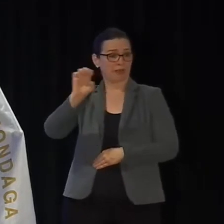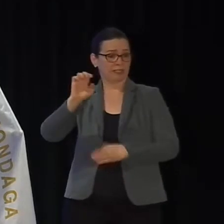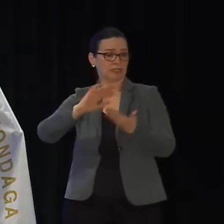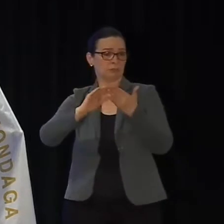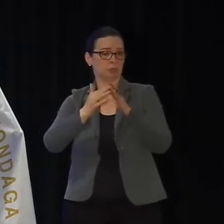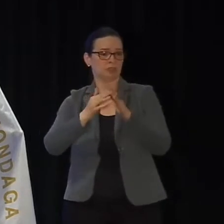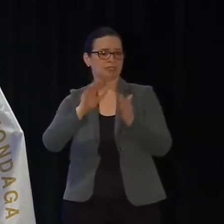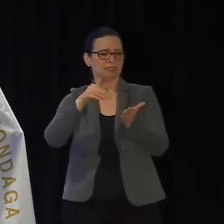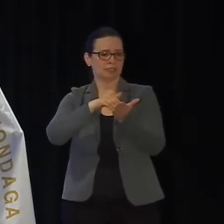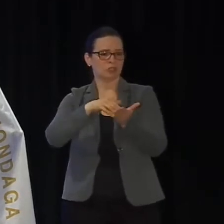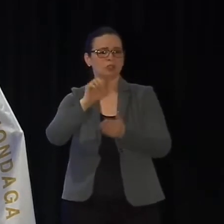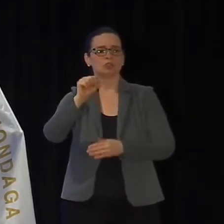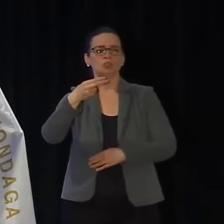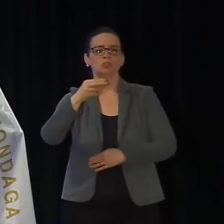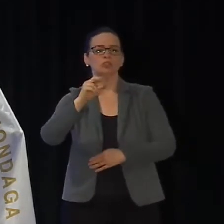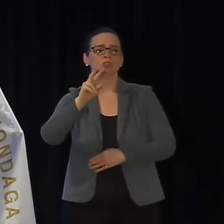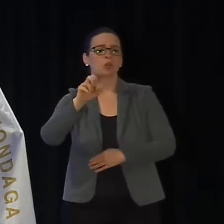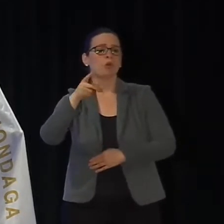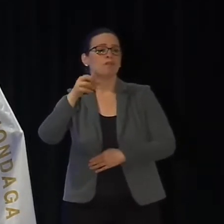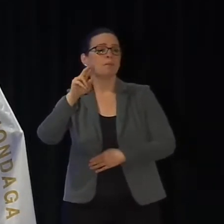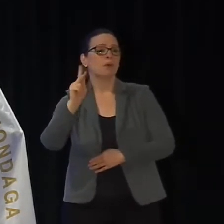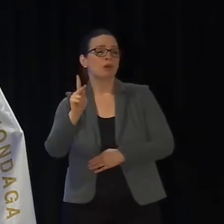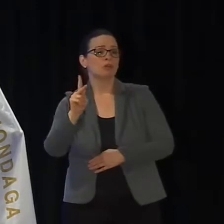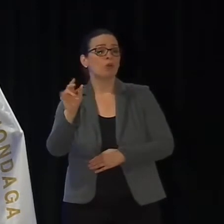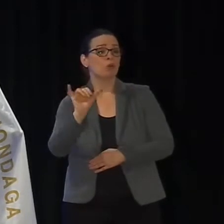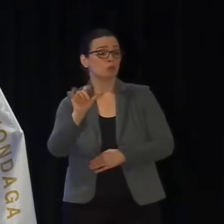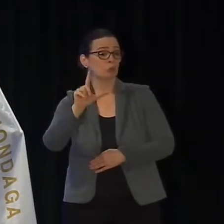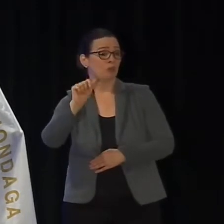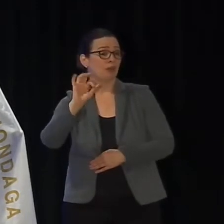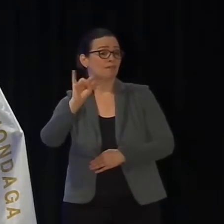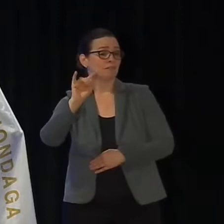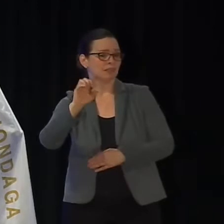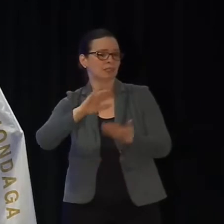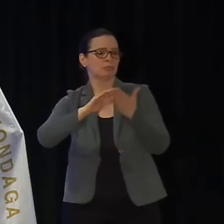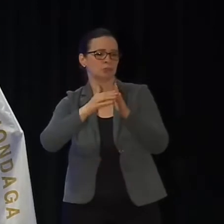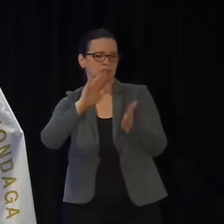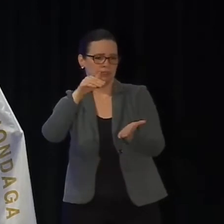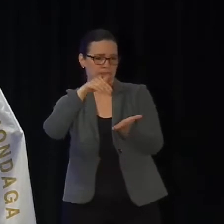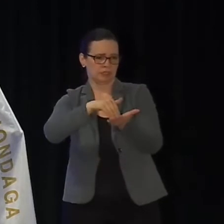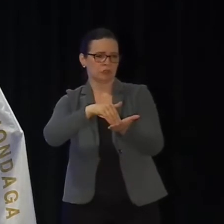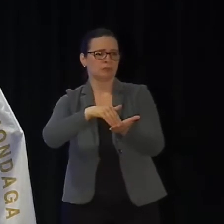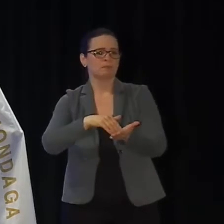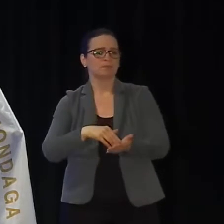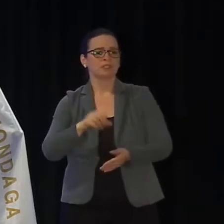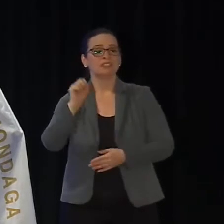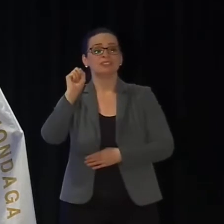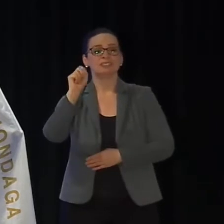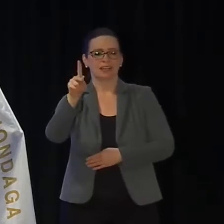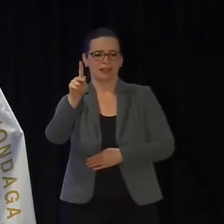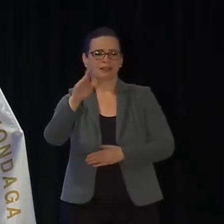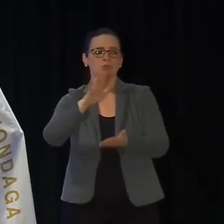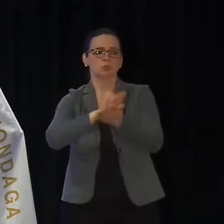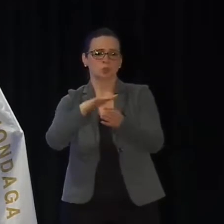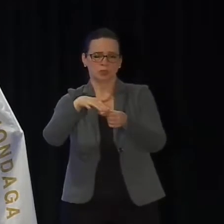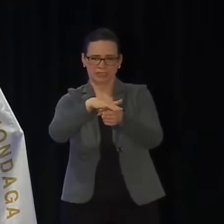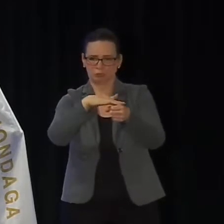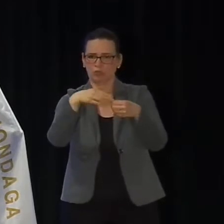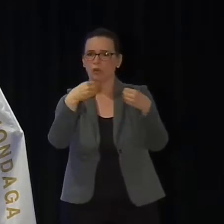district offices. Thursday, Onondaga Town Hall in Shove Park, and Friday we will be at the Town of Clay Senior